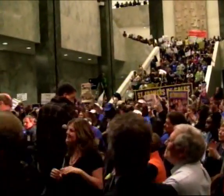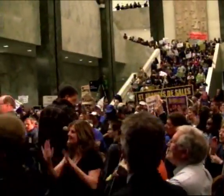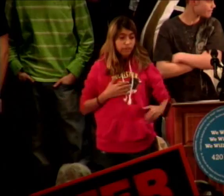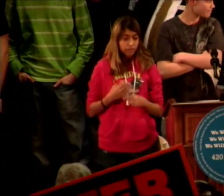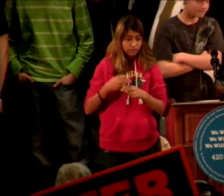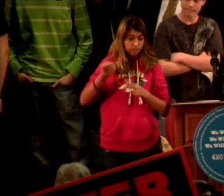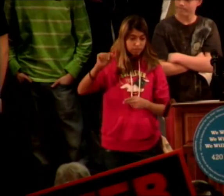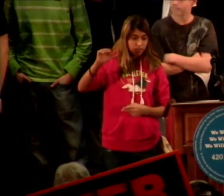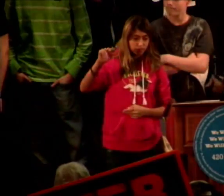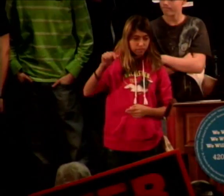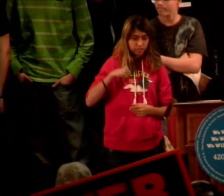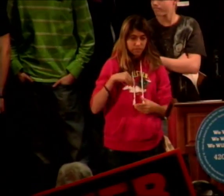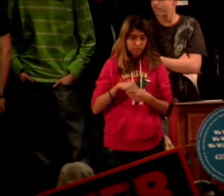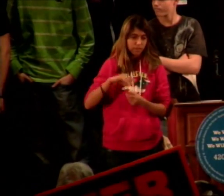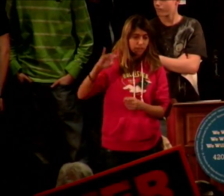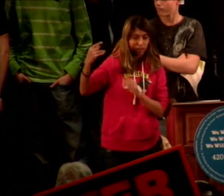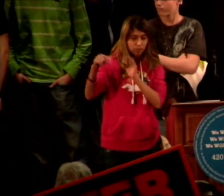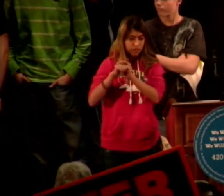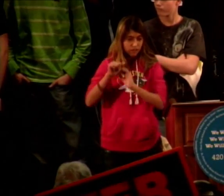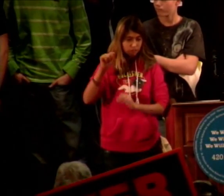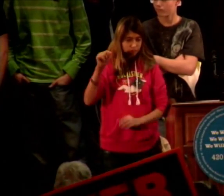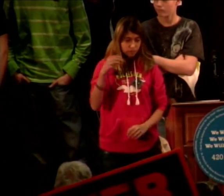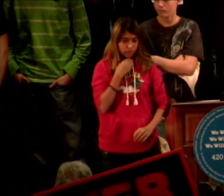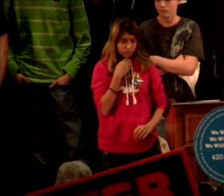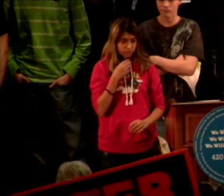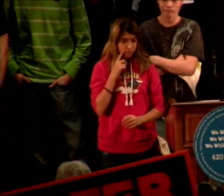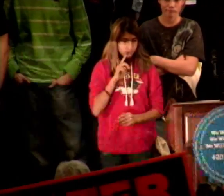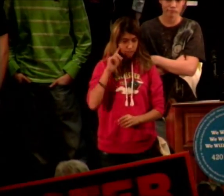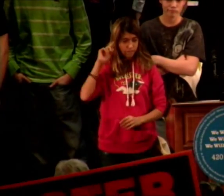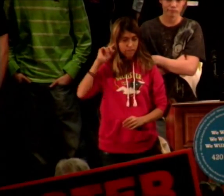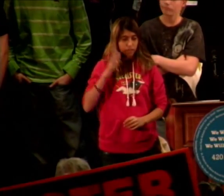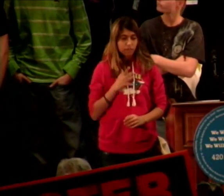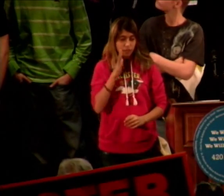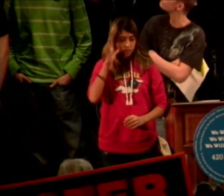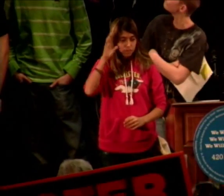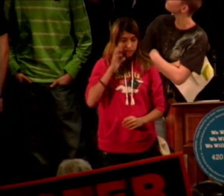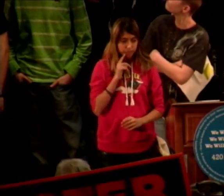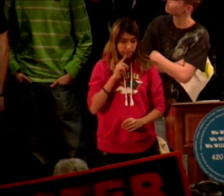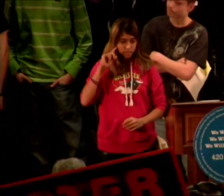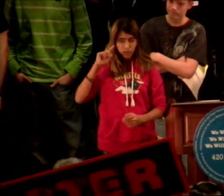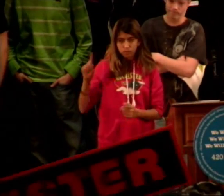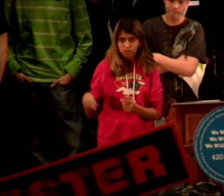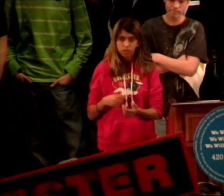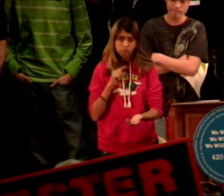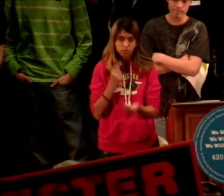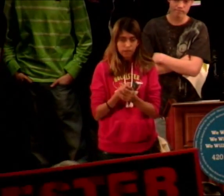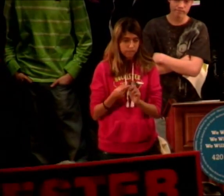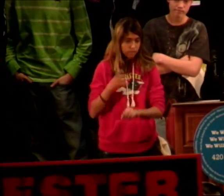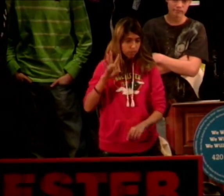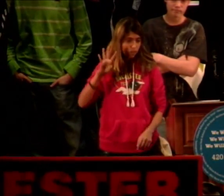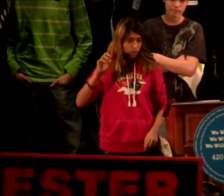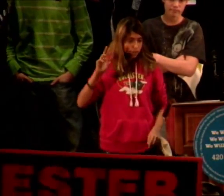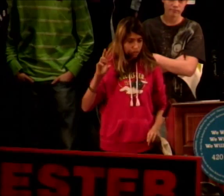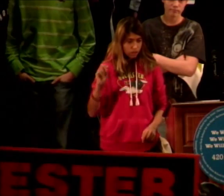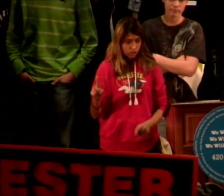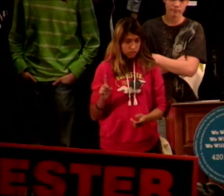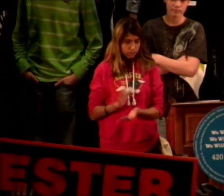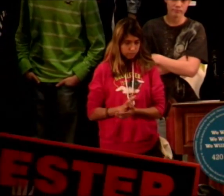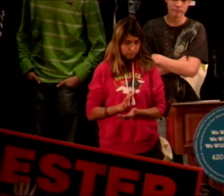And student Amanda Sauerland shared her thoughts as well. I'm in the 9th grade of Illinois School for the Deaf. My parents are deaf. And they both